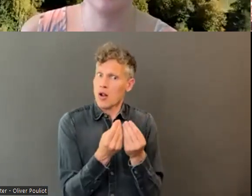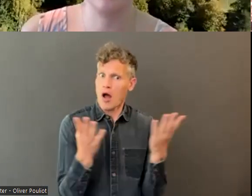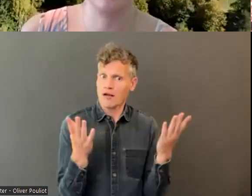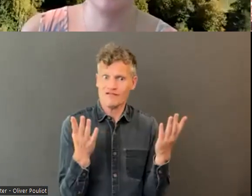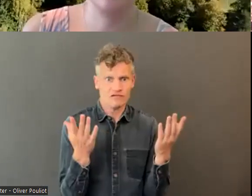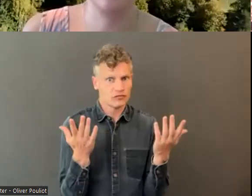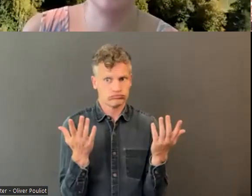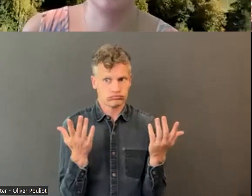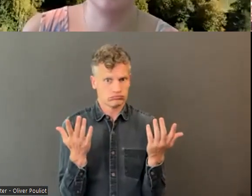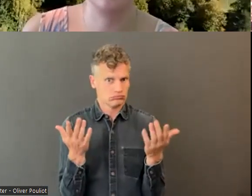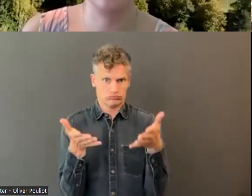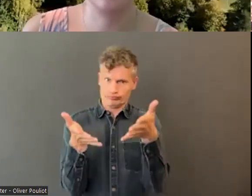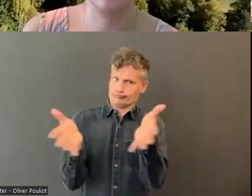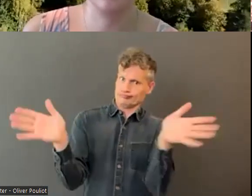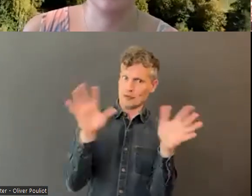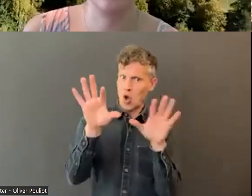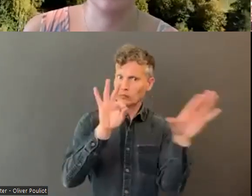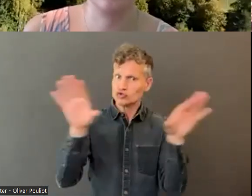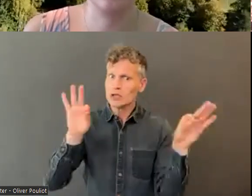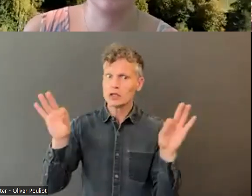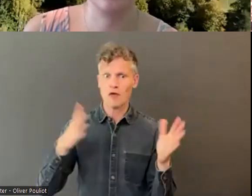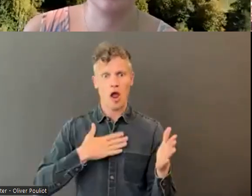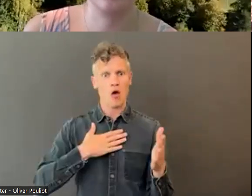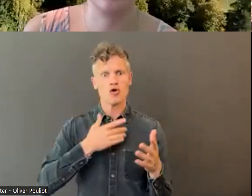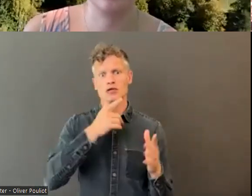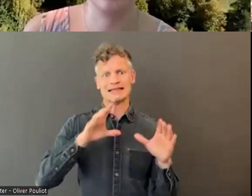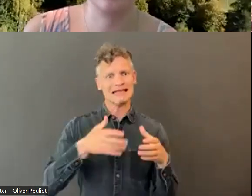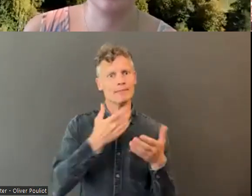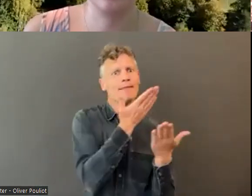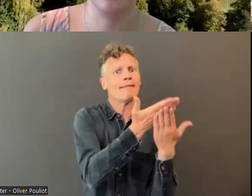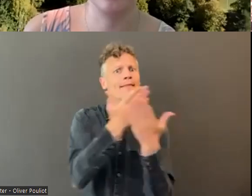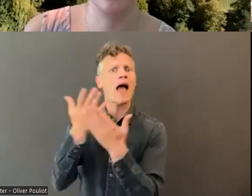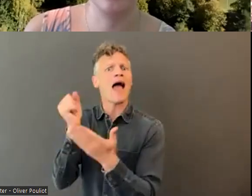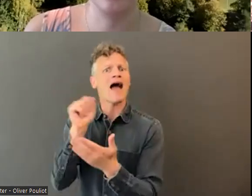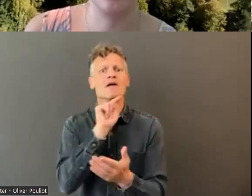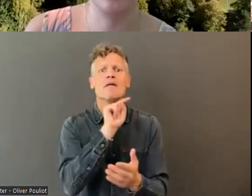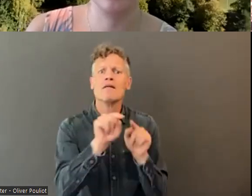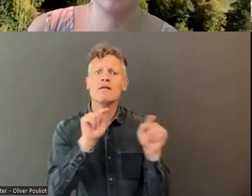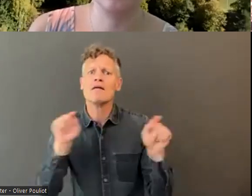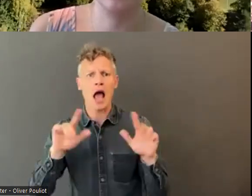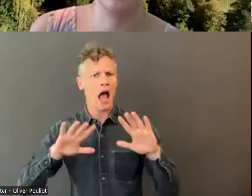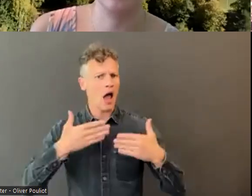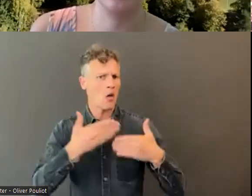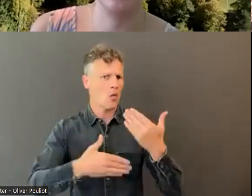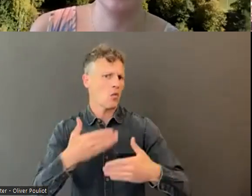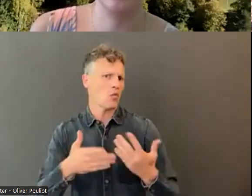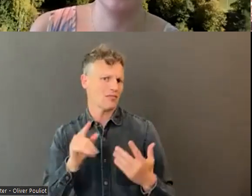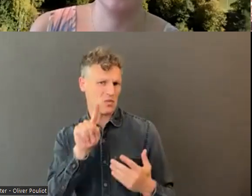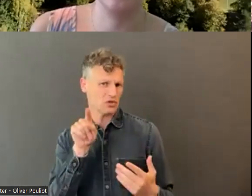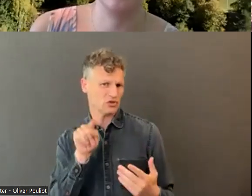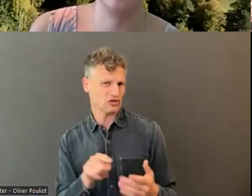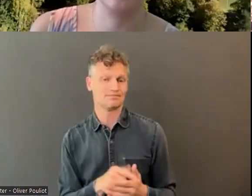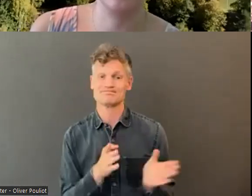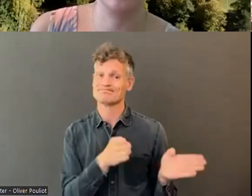to sit and say, okay, yes, there are these various categories. How then do we go about it? And even outside of procurement,